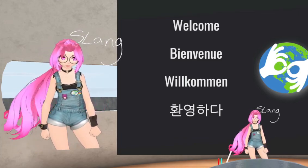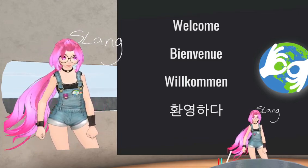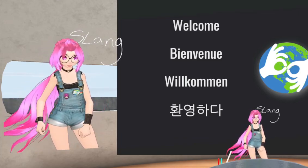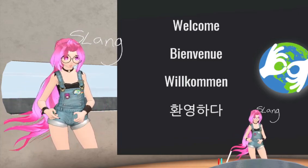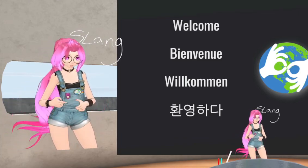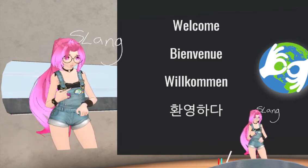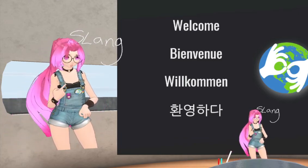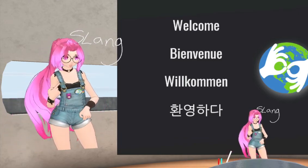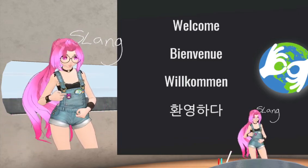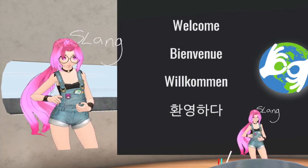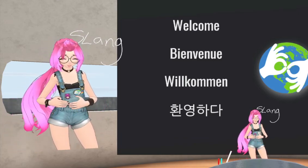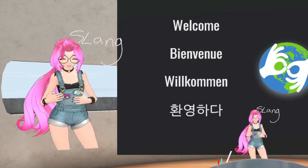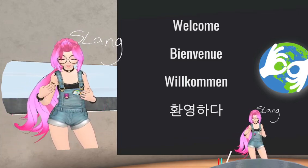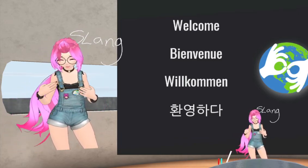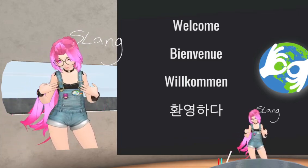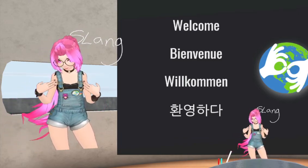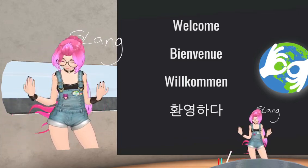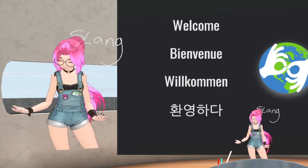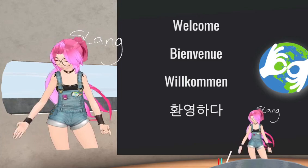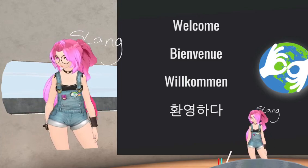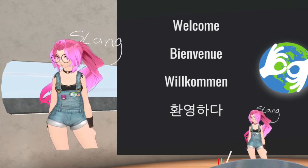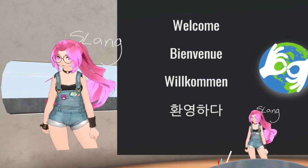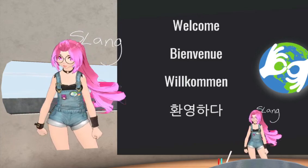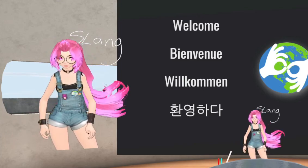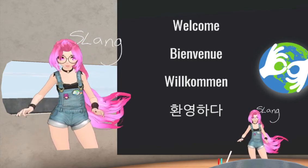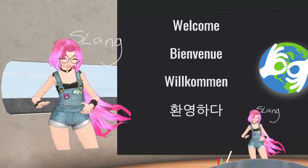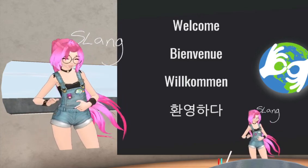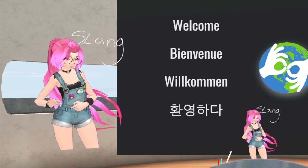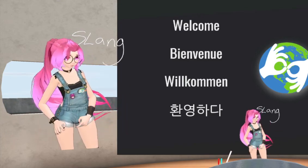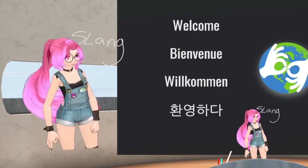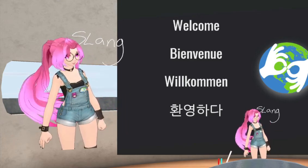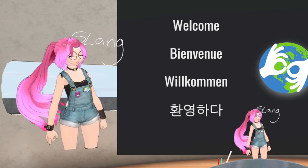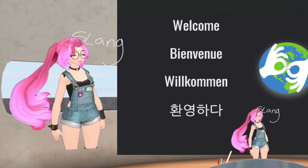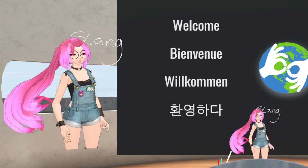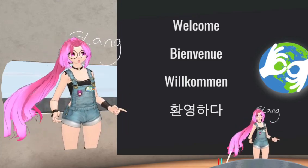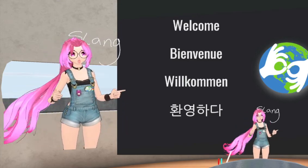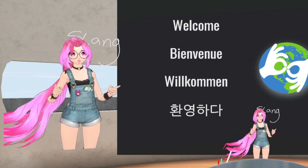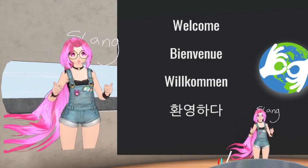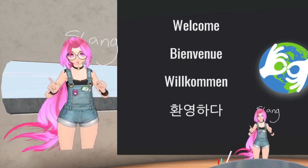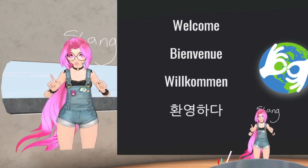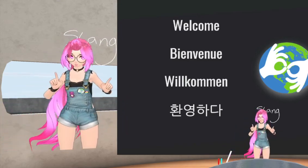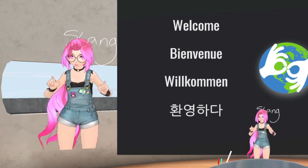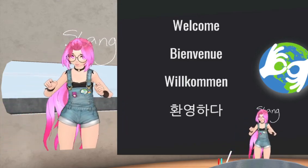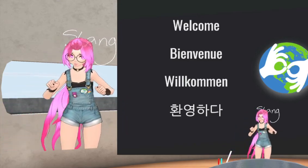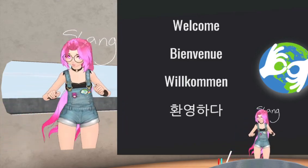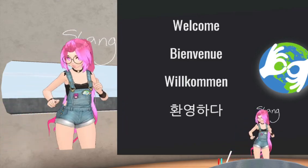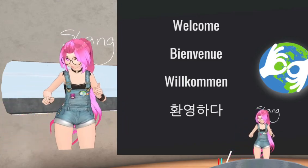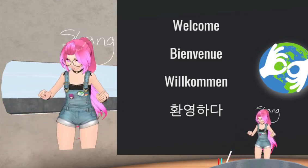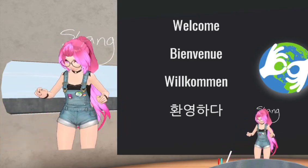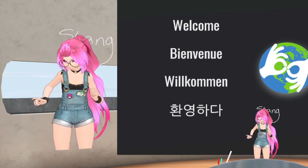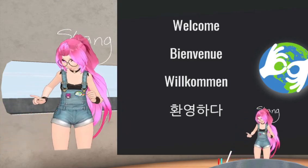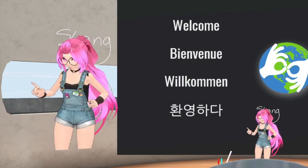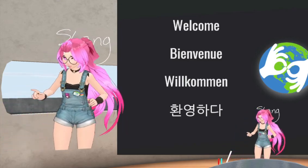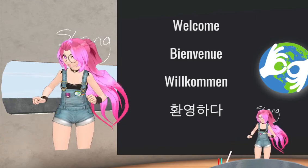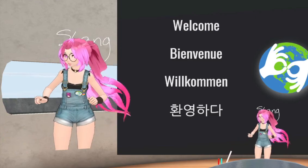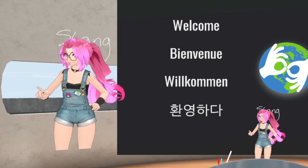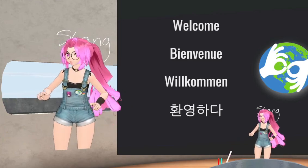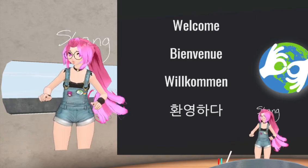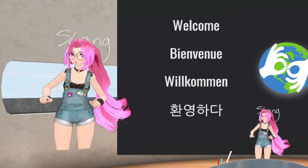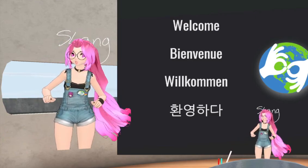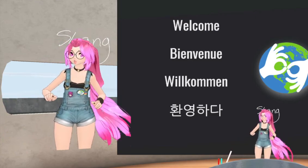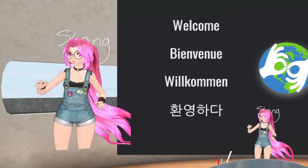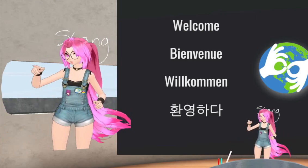Like, if you're saying that something took a really long time, you're like, yeah, I had to talk to my mom and she just was going on and on and on and on about how I had to